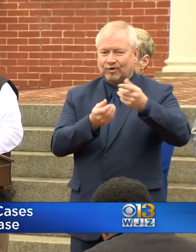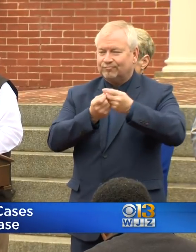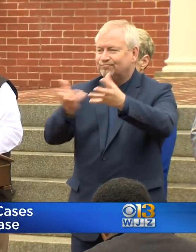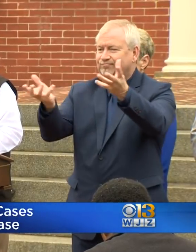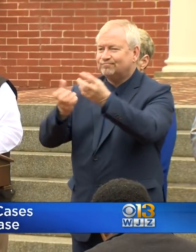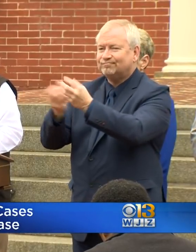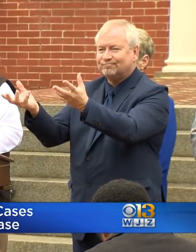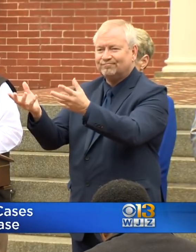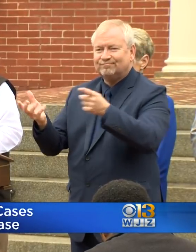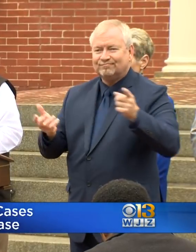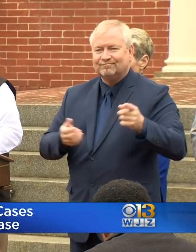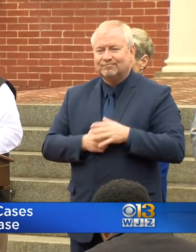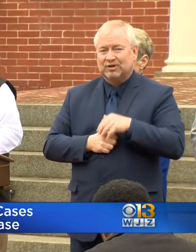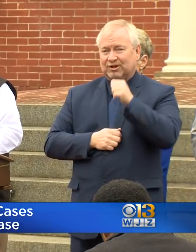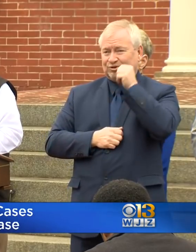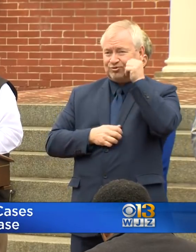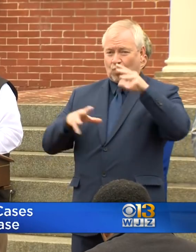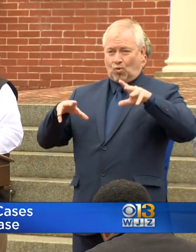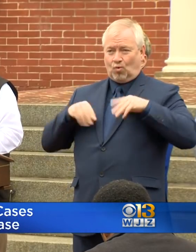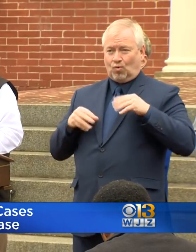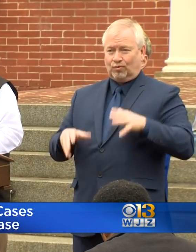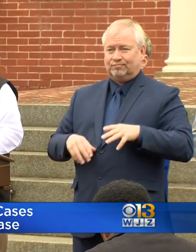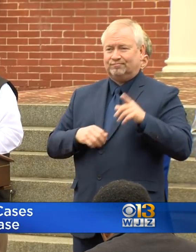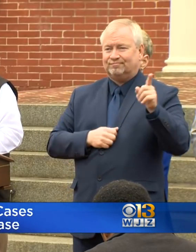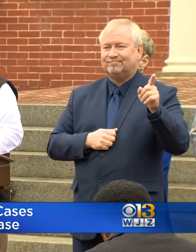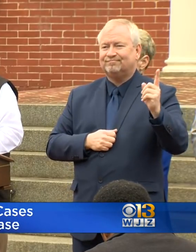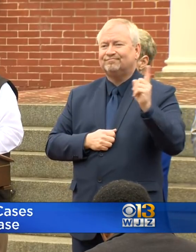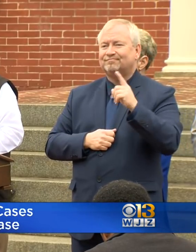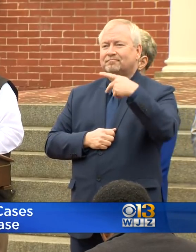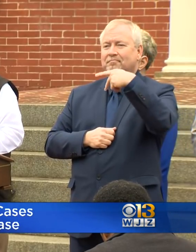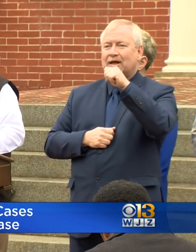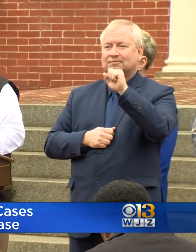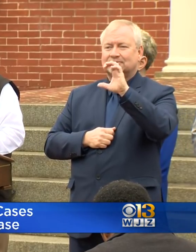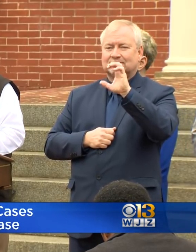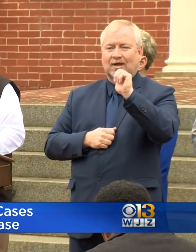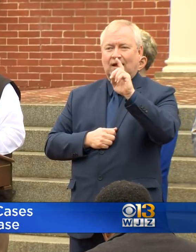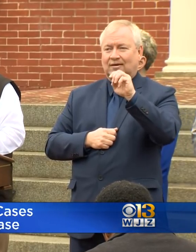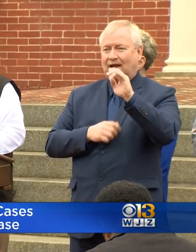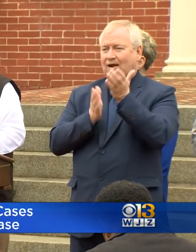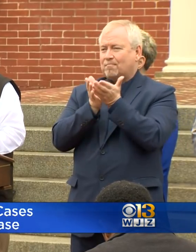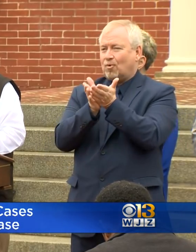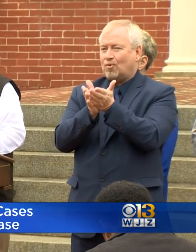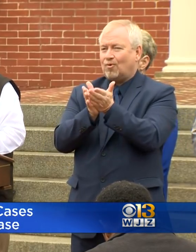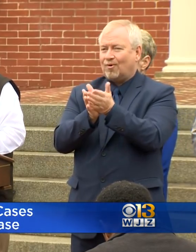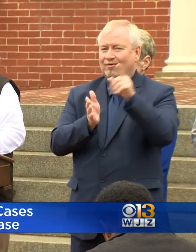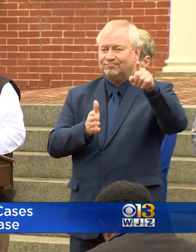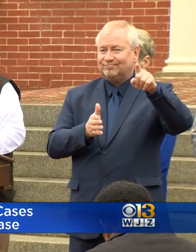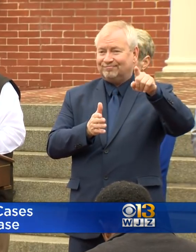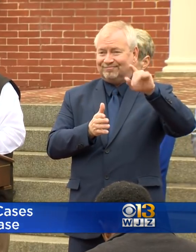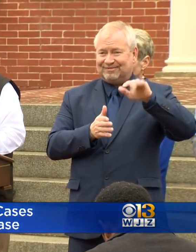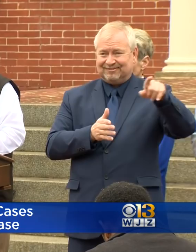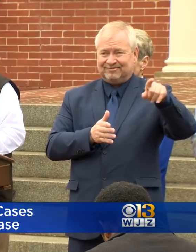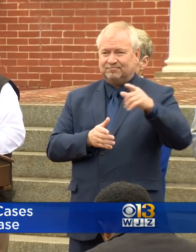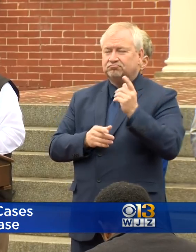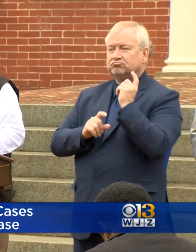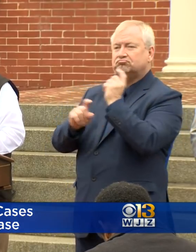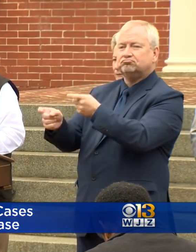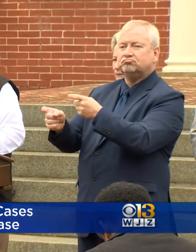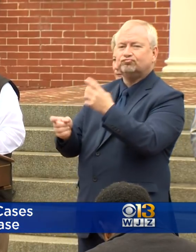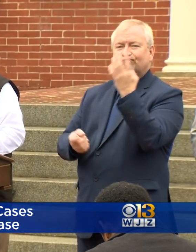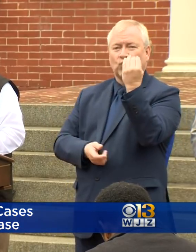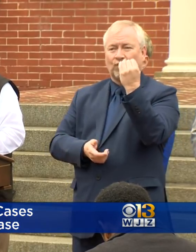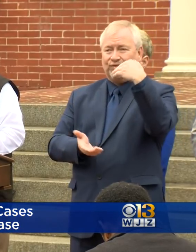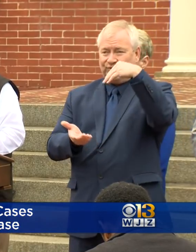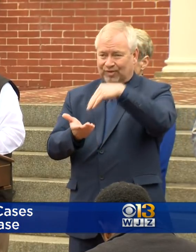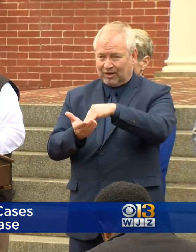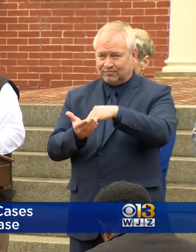Yesterday, the owners of Pasadena Boat Works donated 14,000 respirator masks to the Maryland Department of